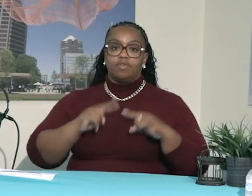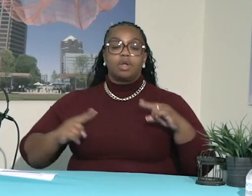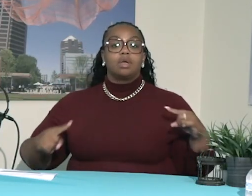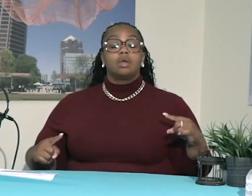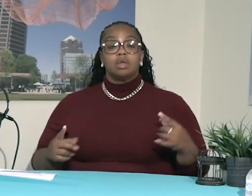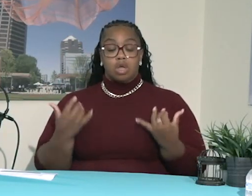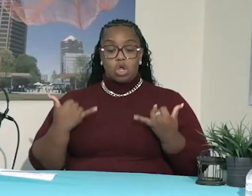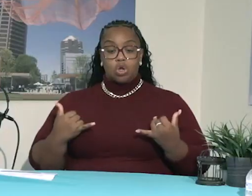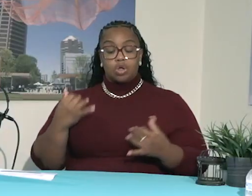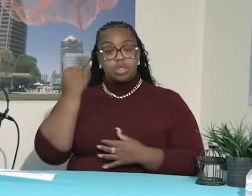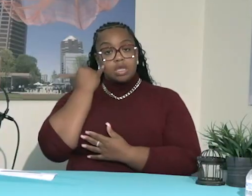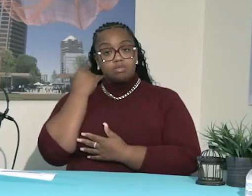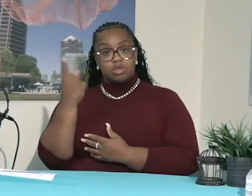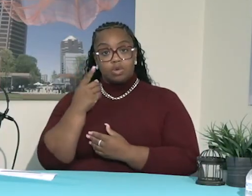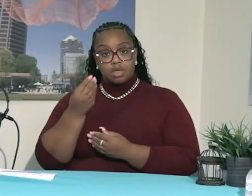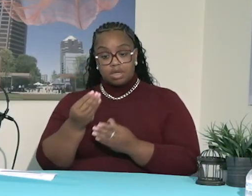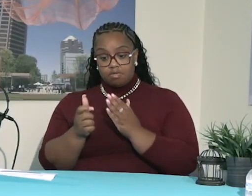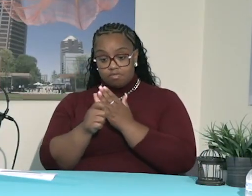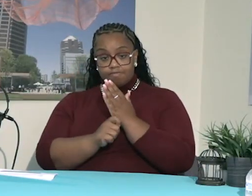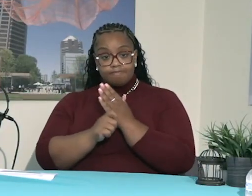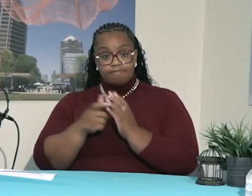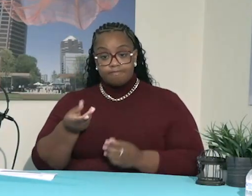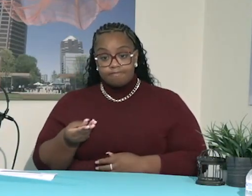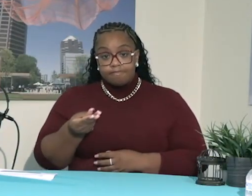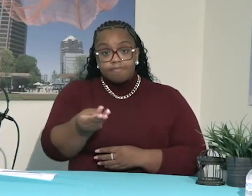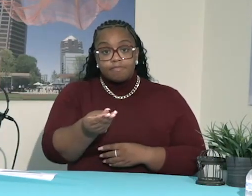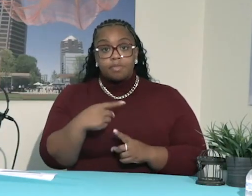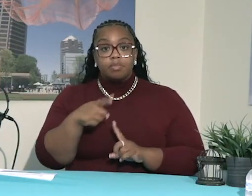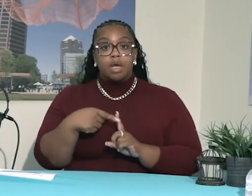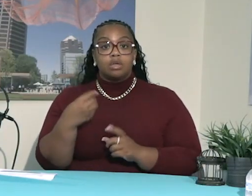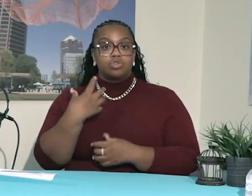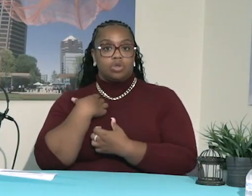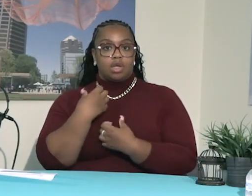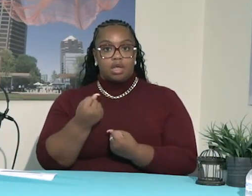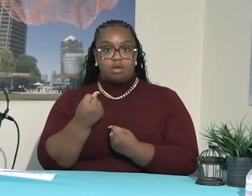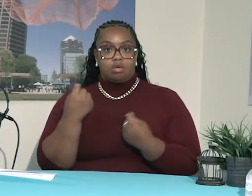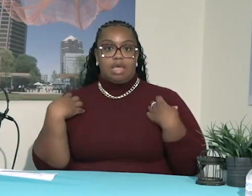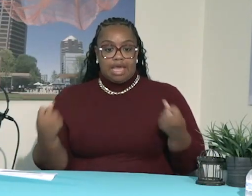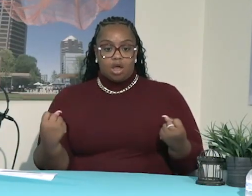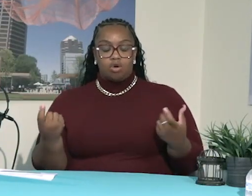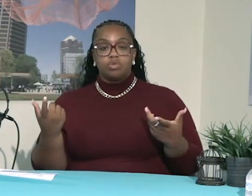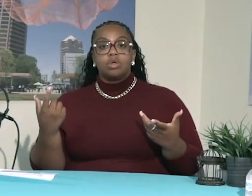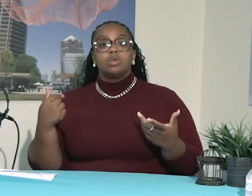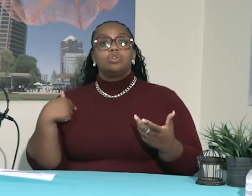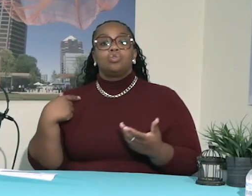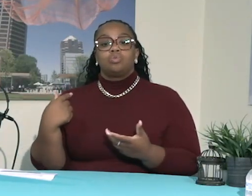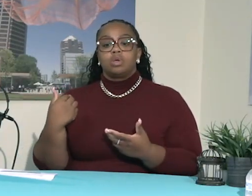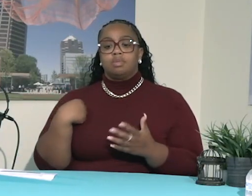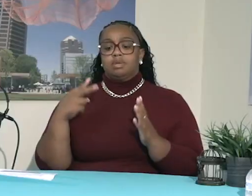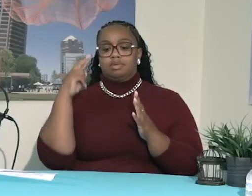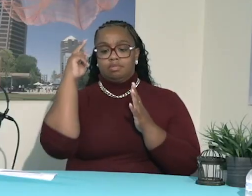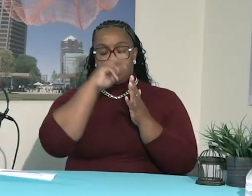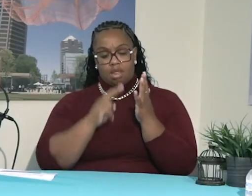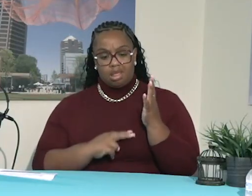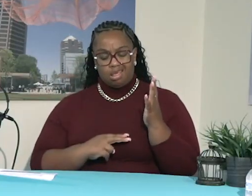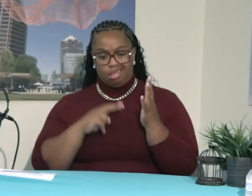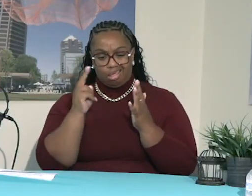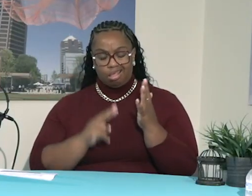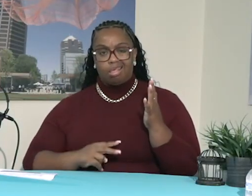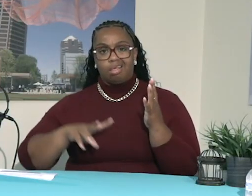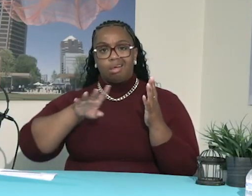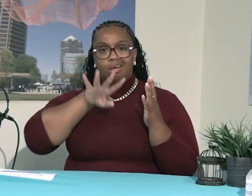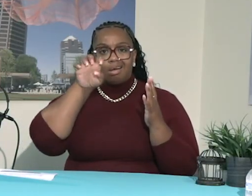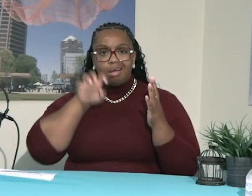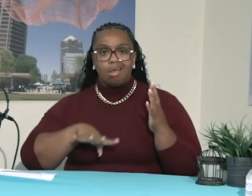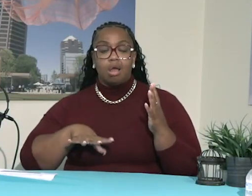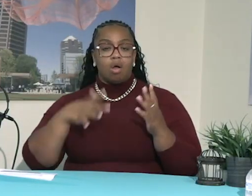your health, it would be given to you in printed information or a website for you to go read heavy jargon and information that may not fully allow